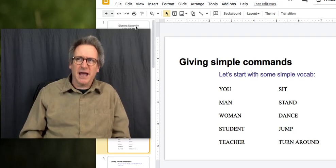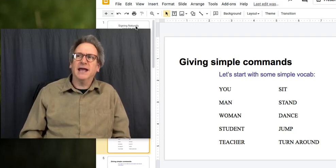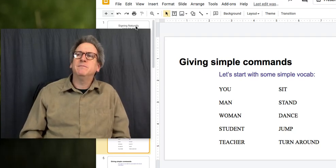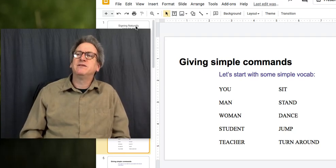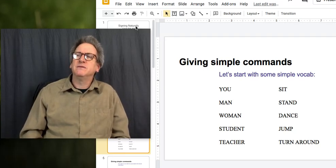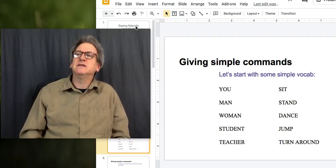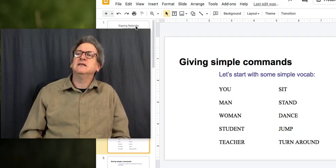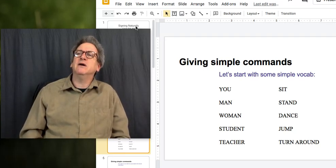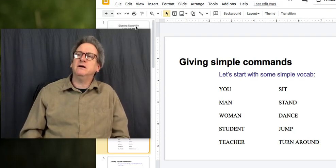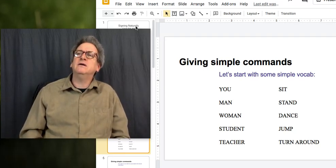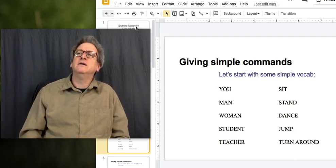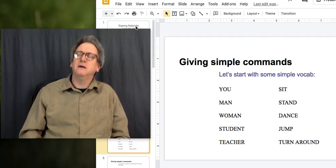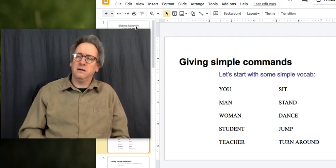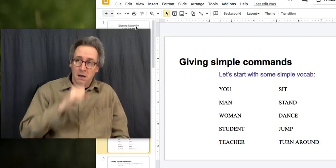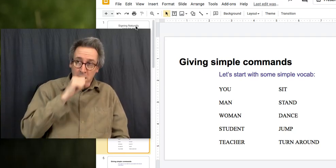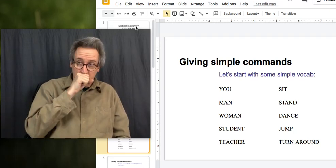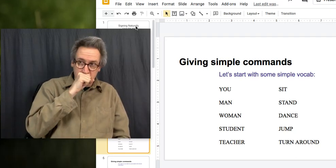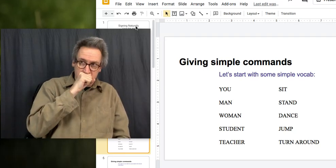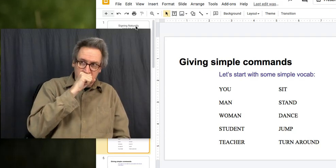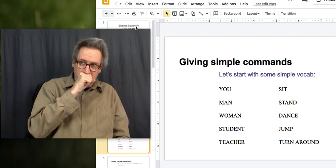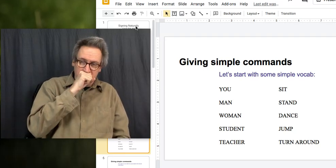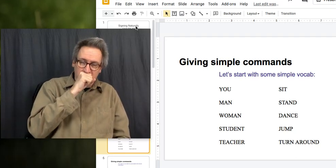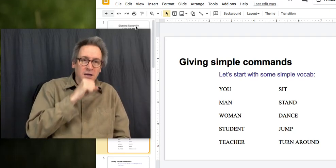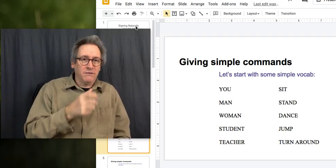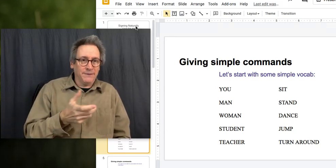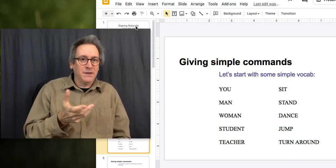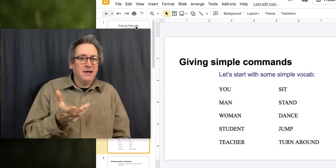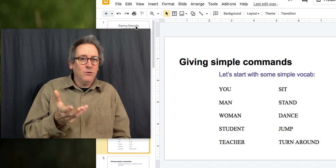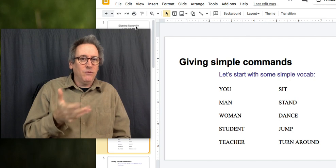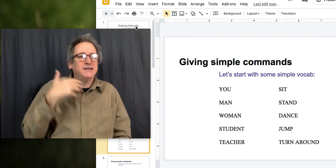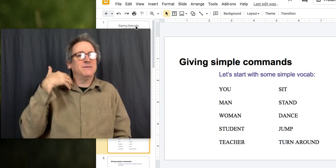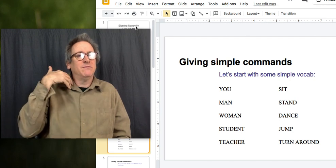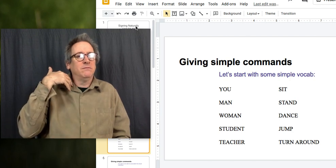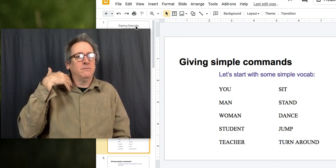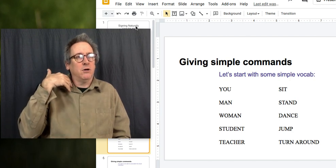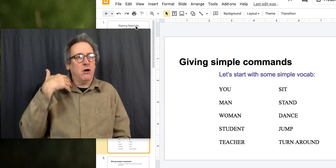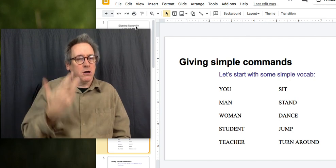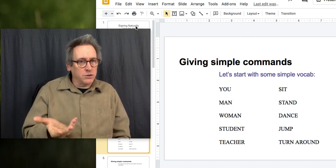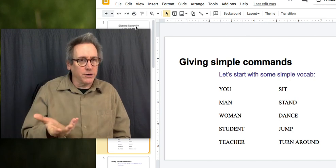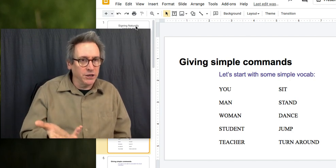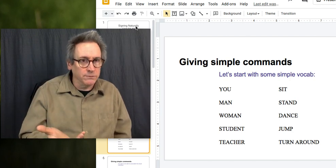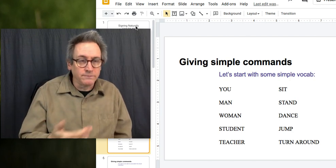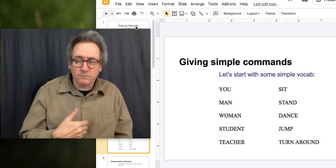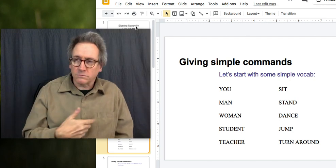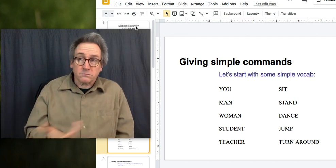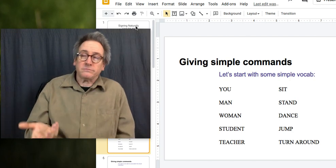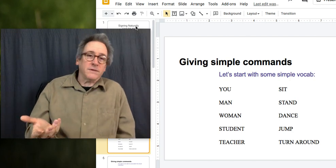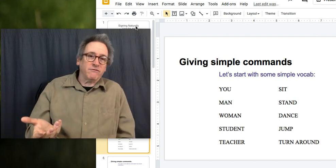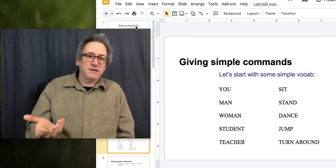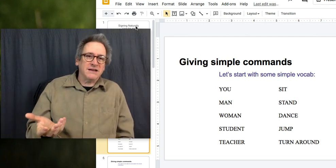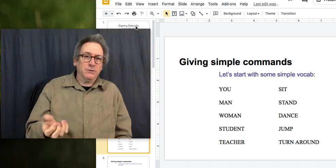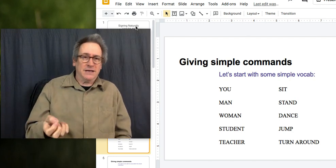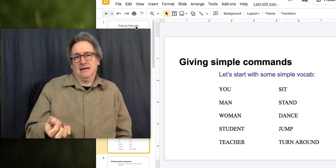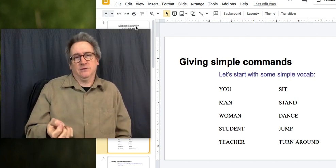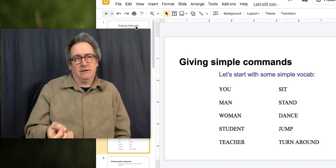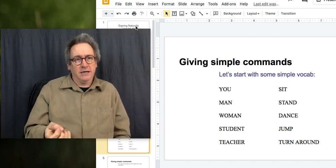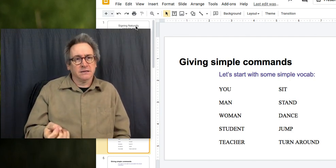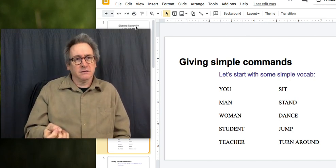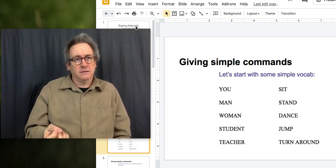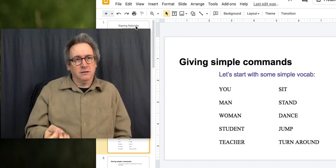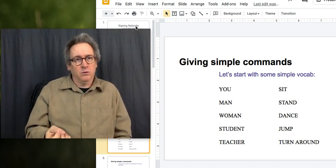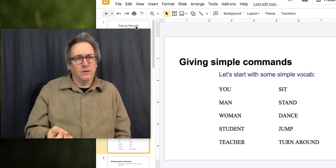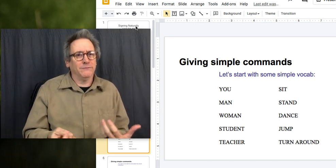We're like, hey, psst, yeah. Right? We find some auditory cue. For deaf people, they can't do that,